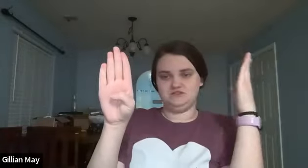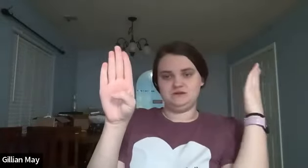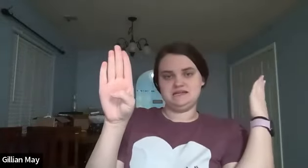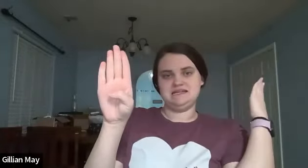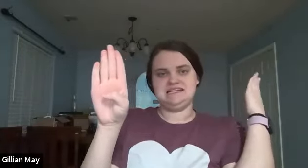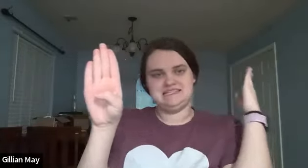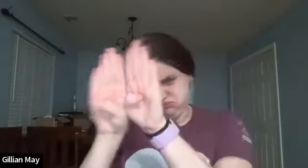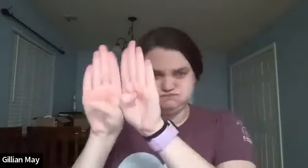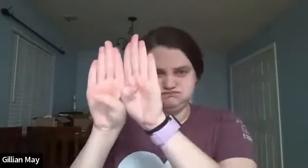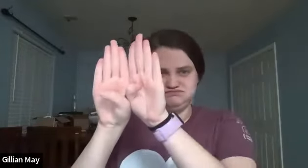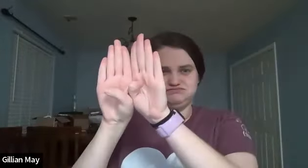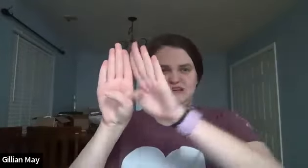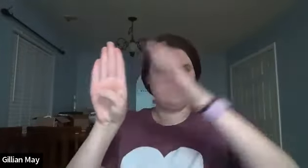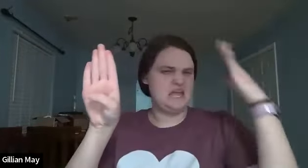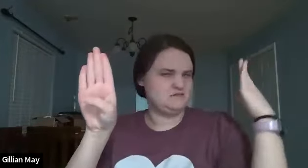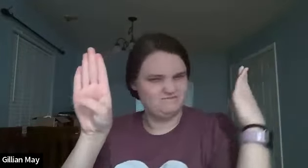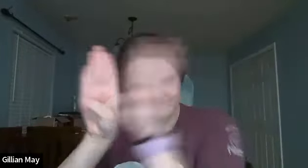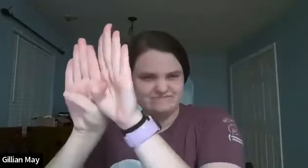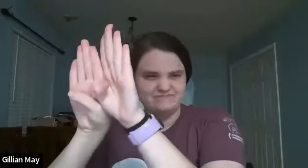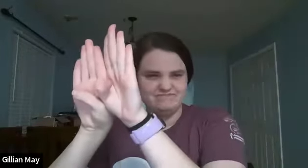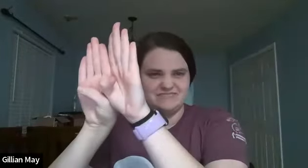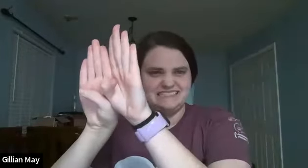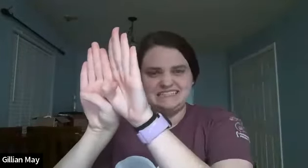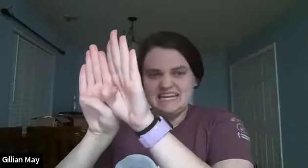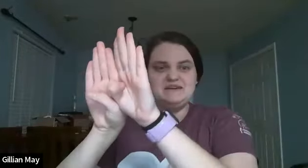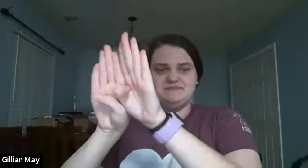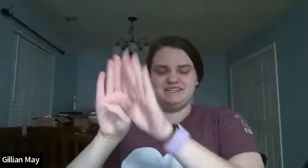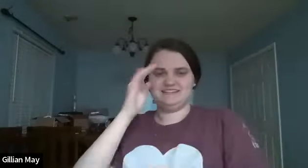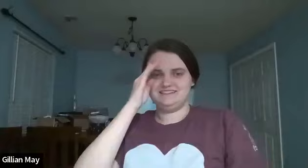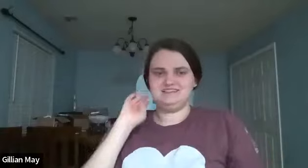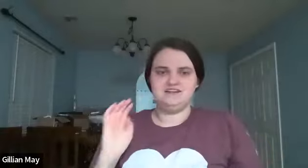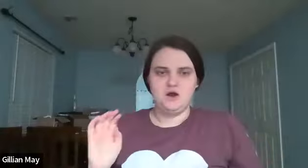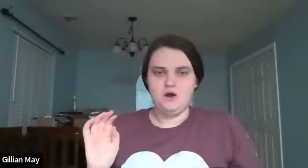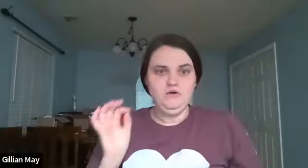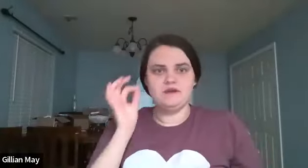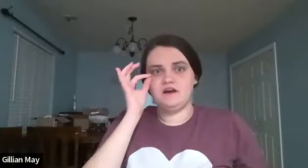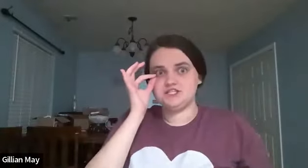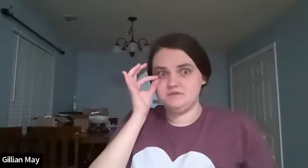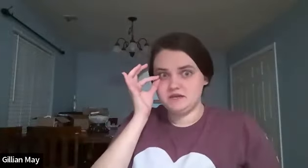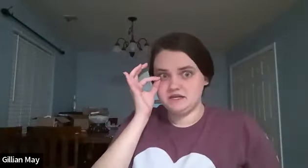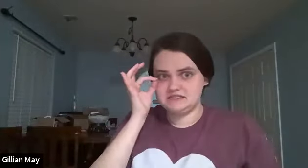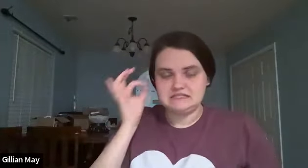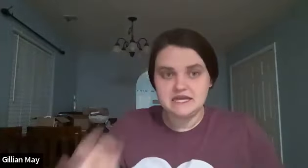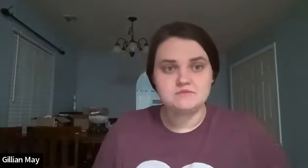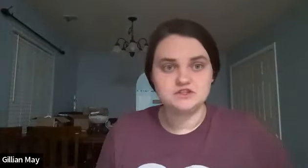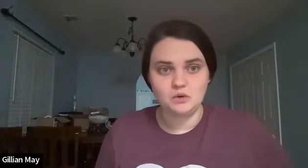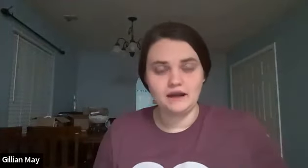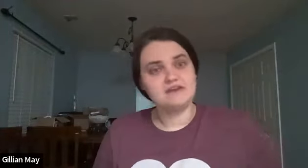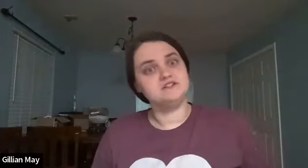to it. Like they slammed it. Oh my gosh, some of my kids slammed the door and I have to look